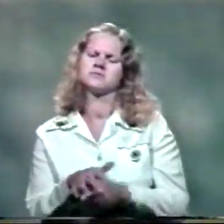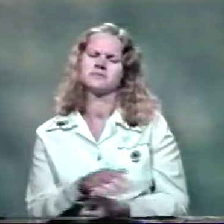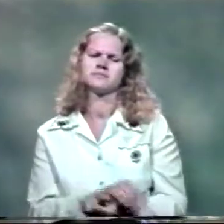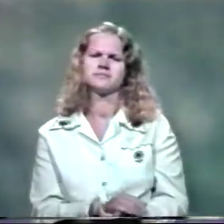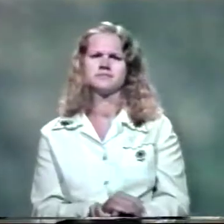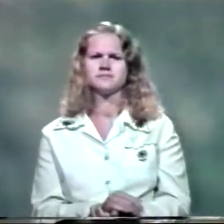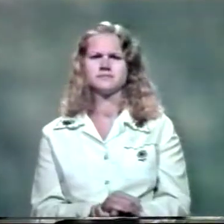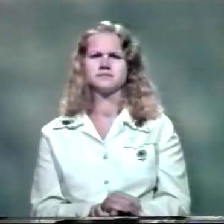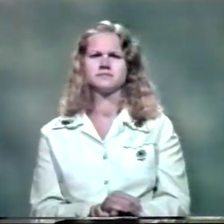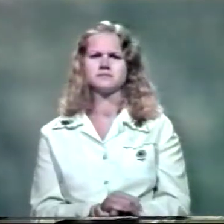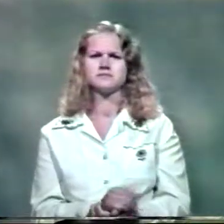One is enough.